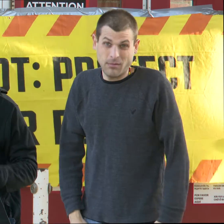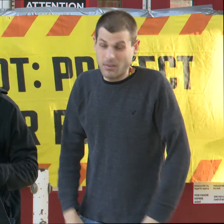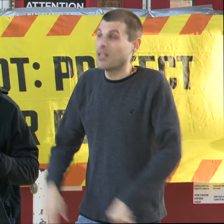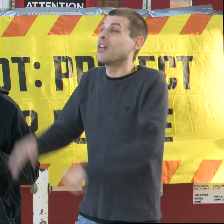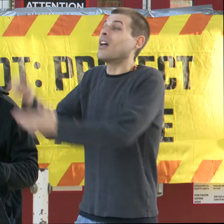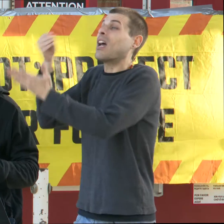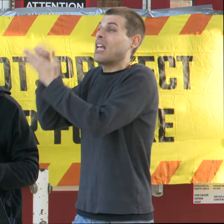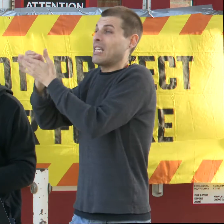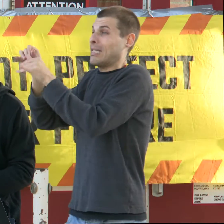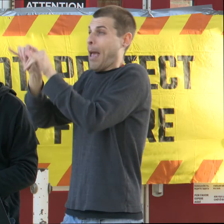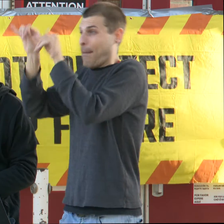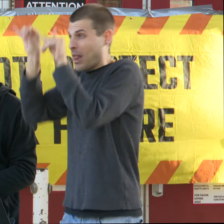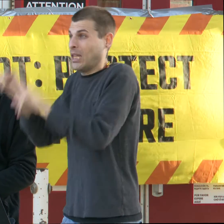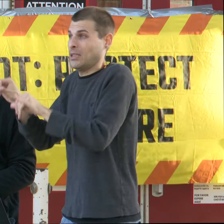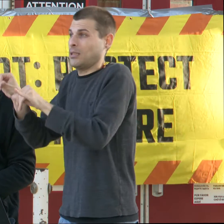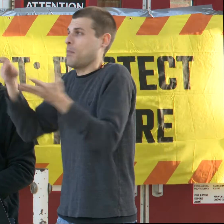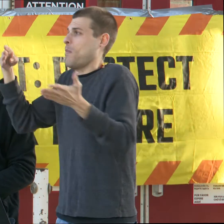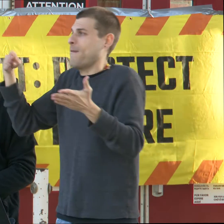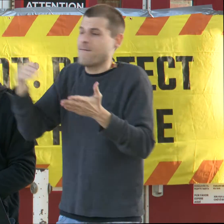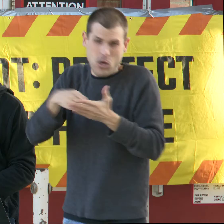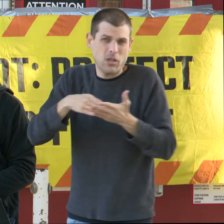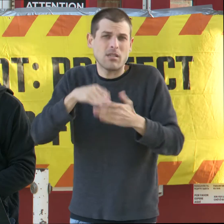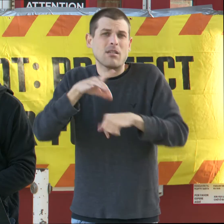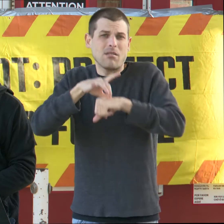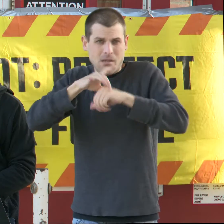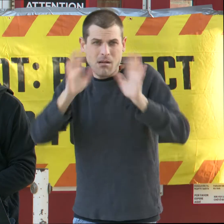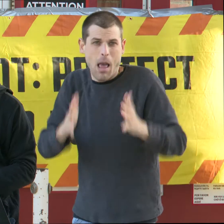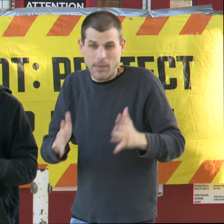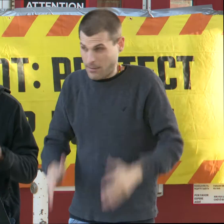Capitalism versus climate.